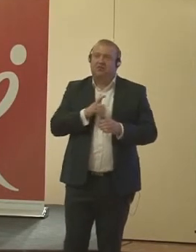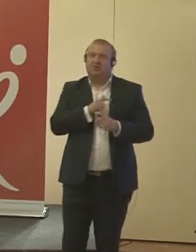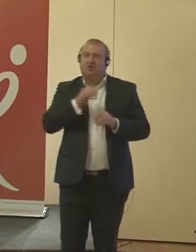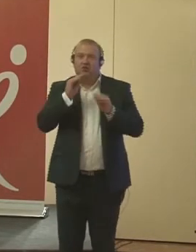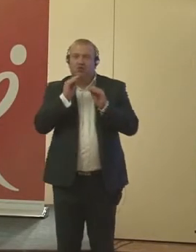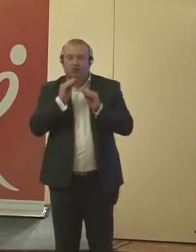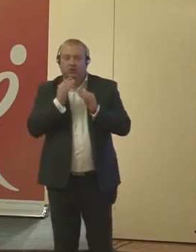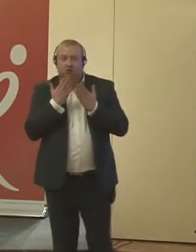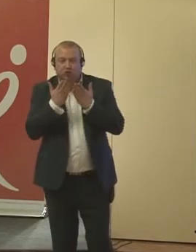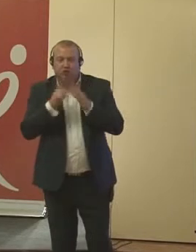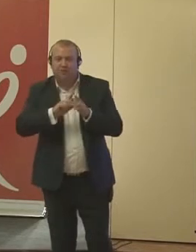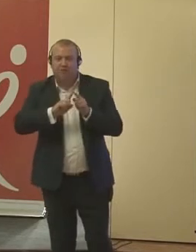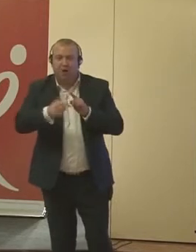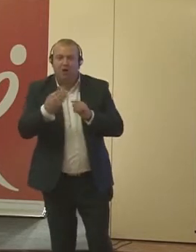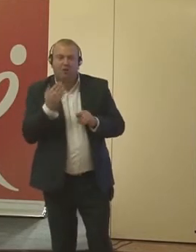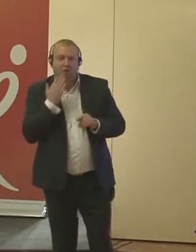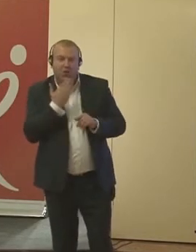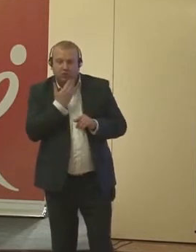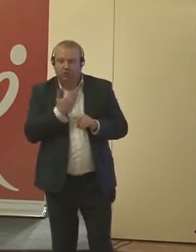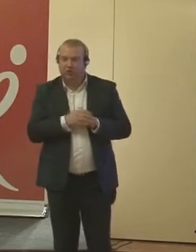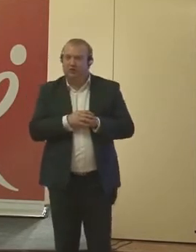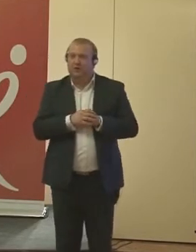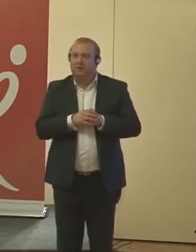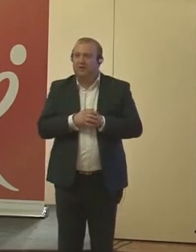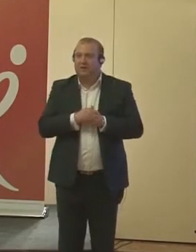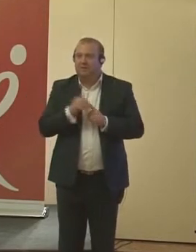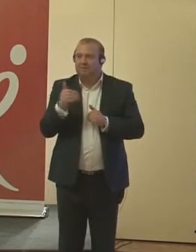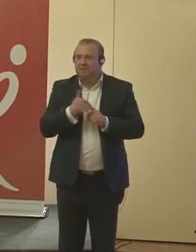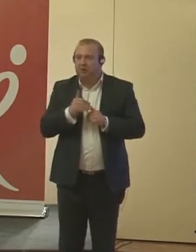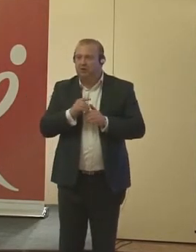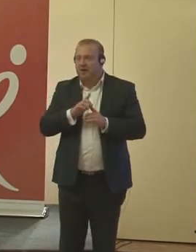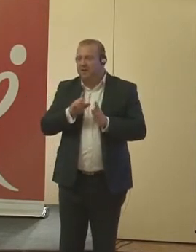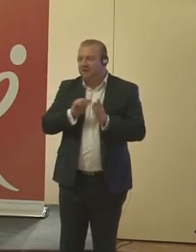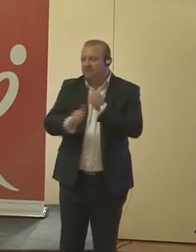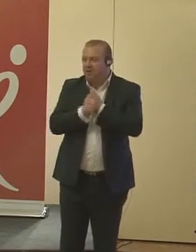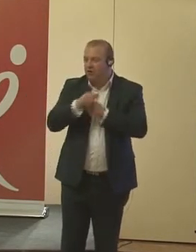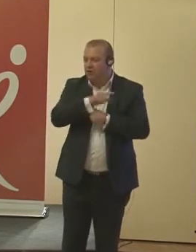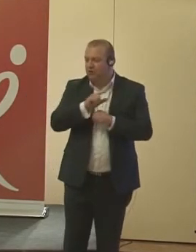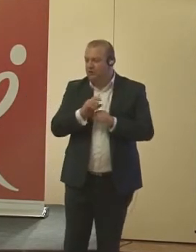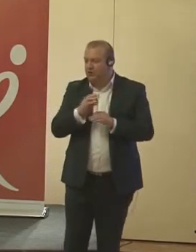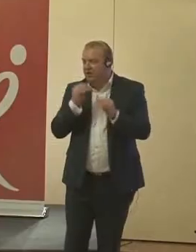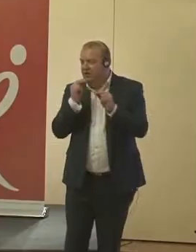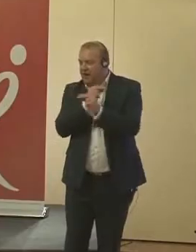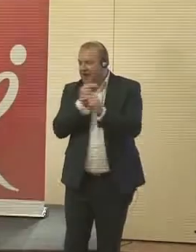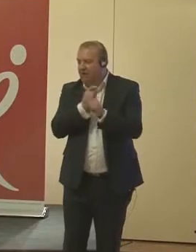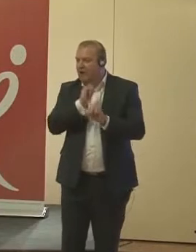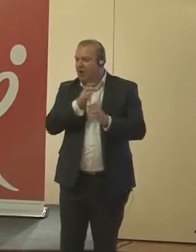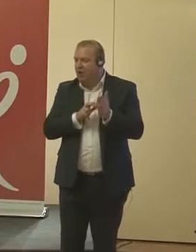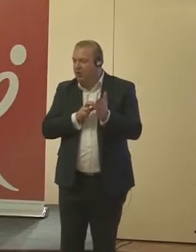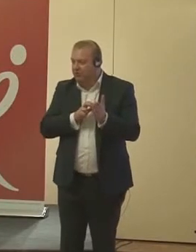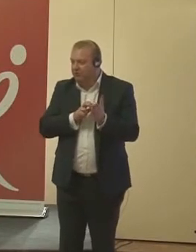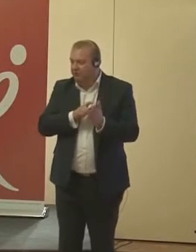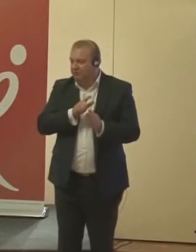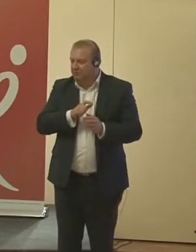settings, but are in mainstream settings. So there's a link there between the mainstream school and often the special school as